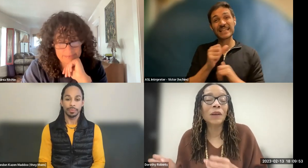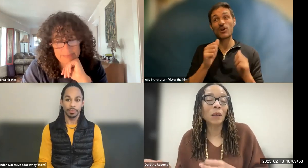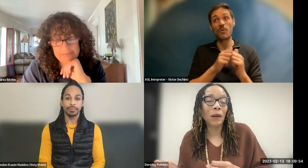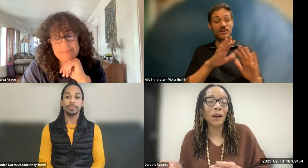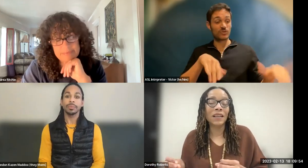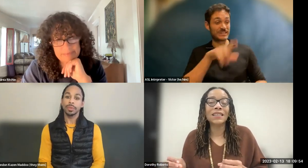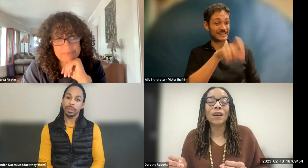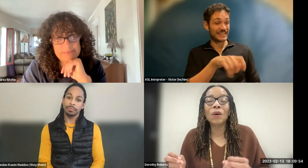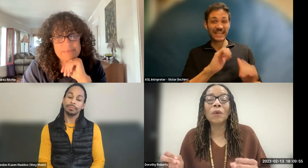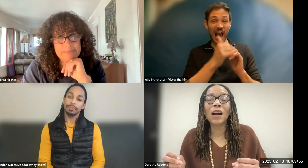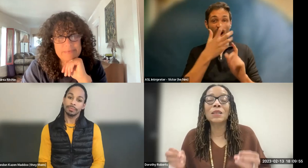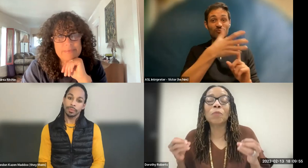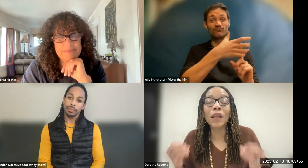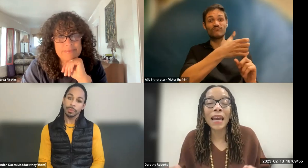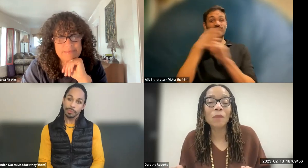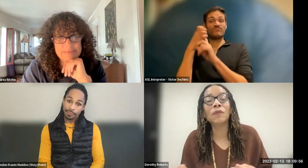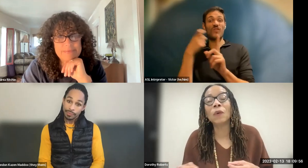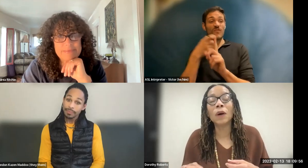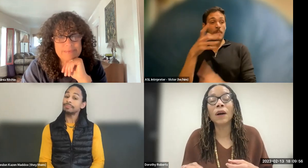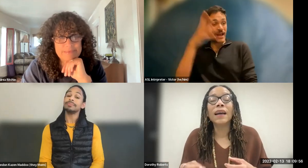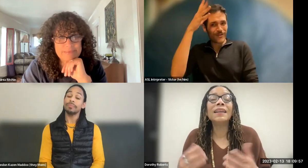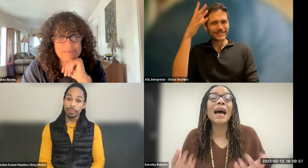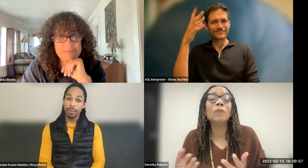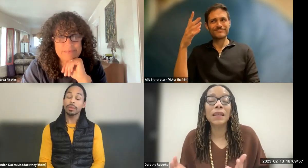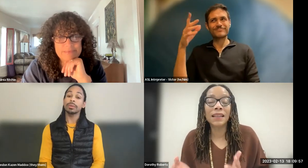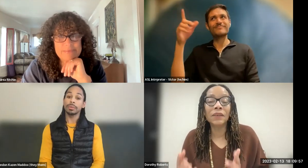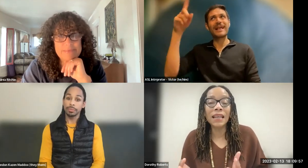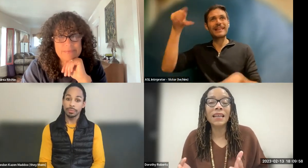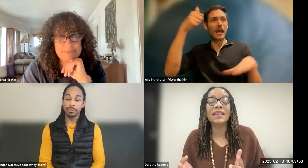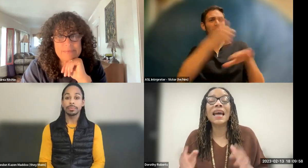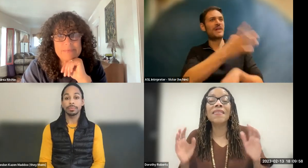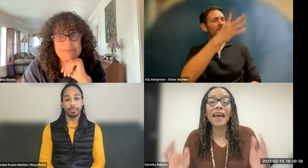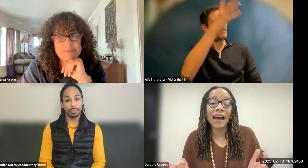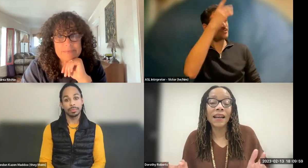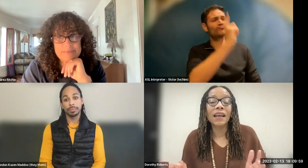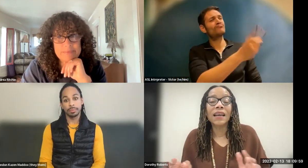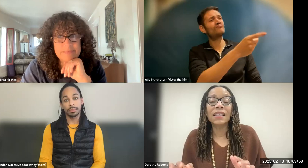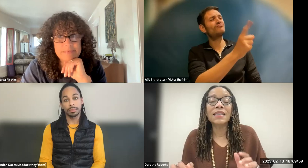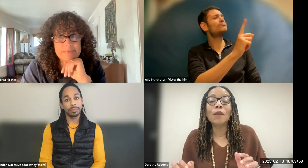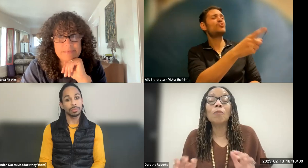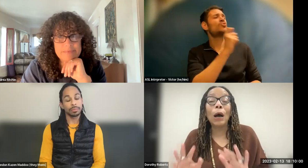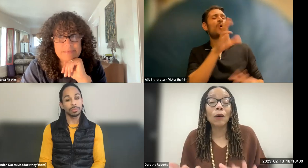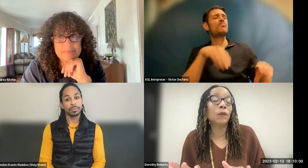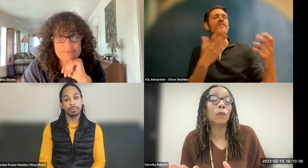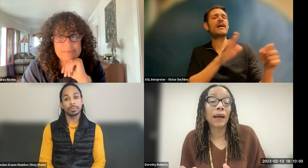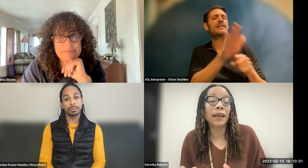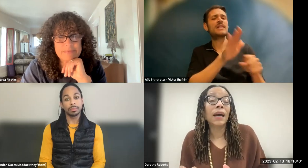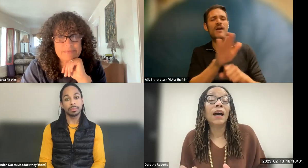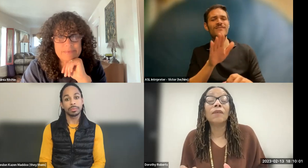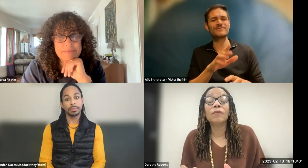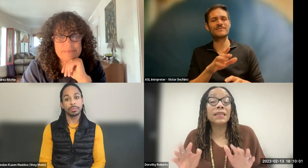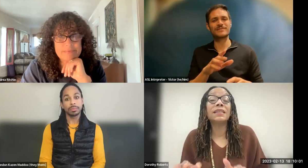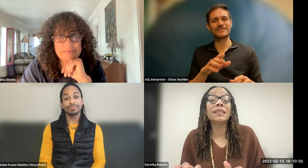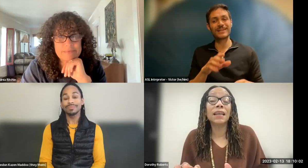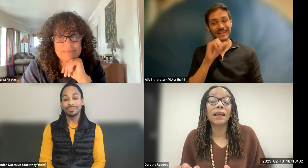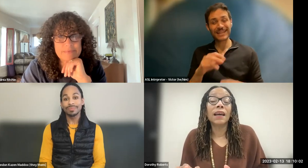away from their parents who are blamed for not meeting their needs. And that is a powerful way